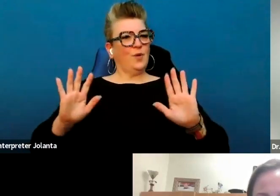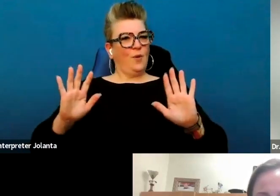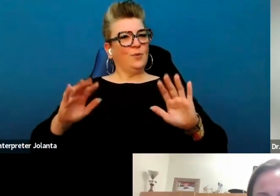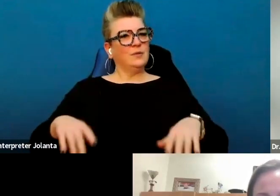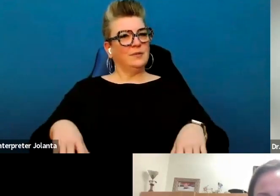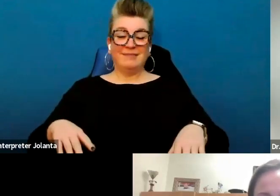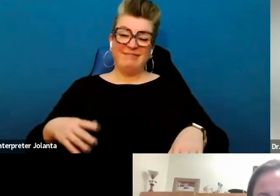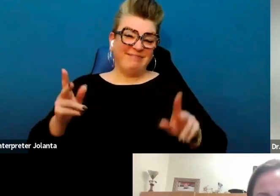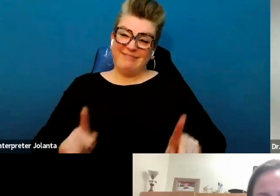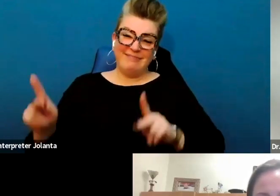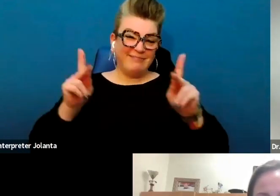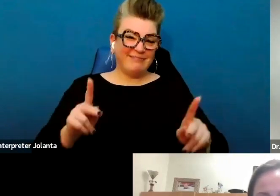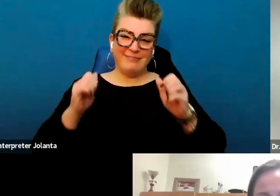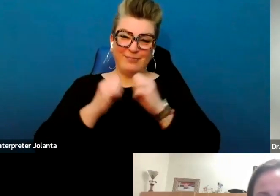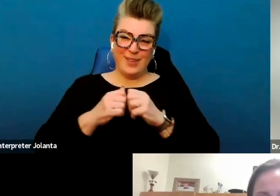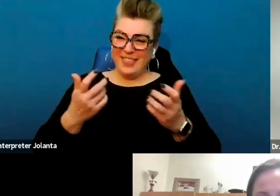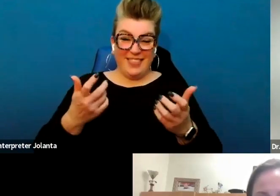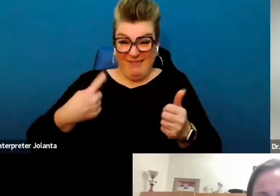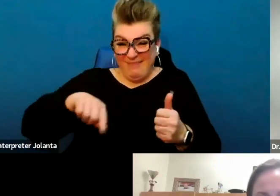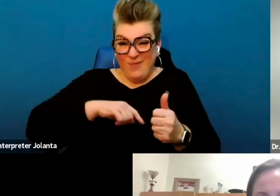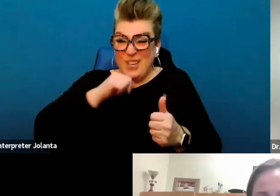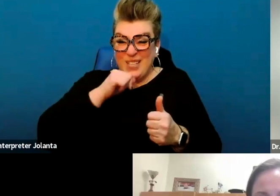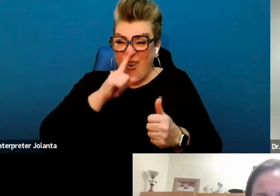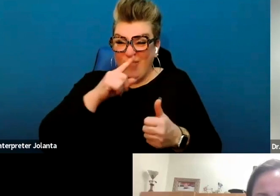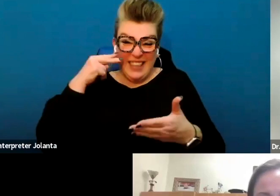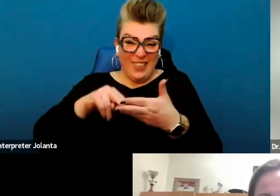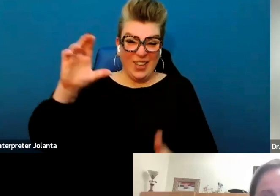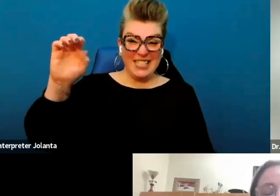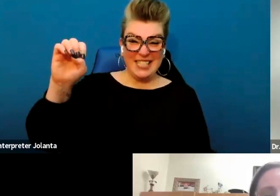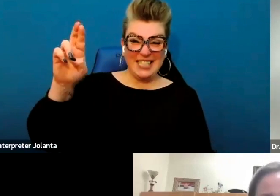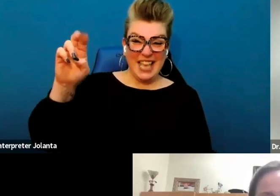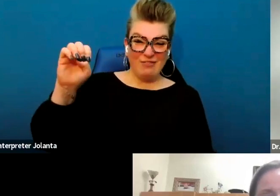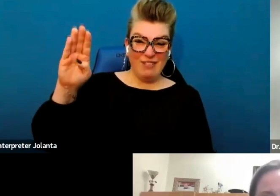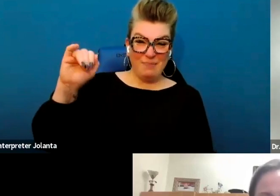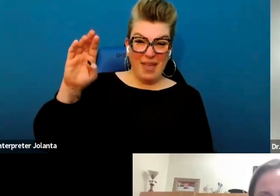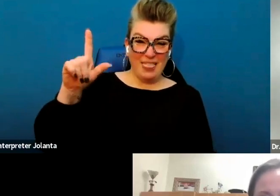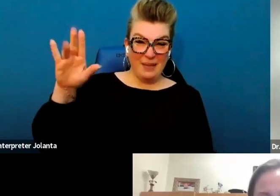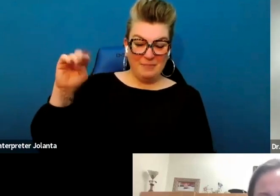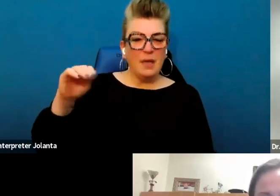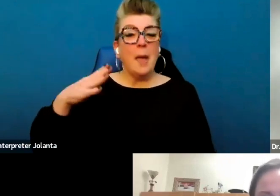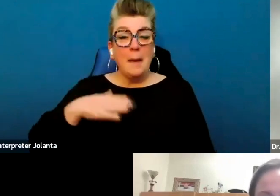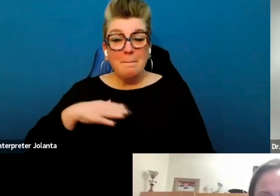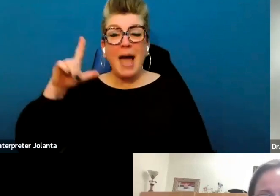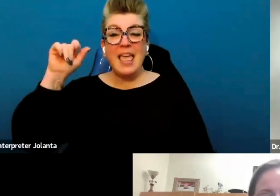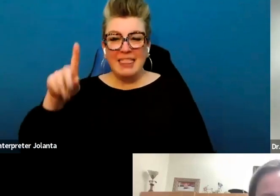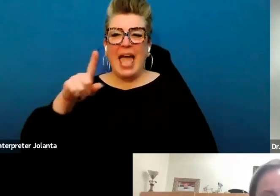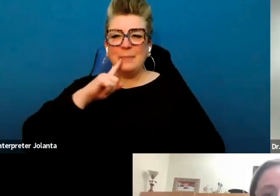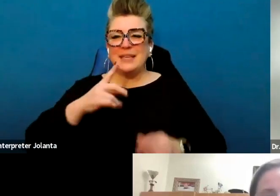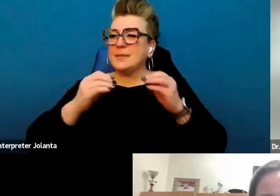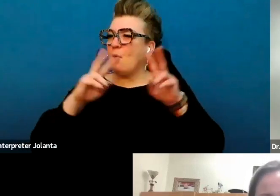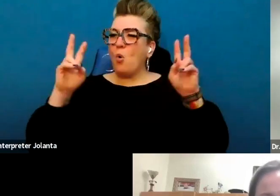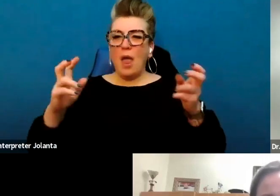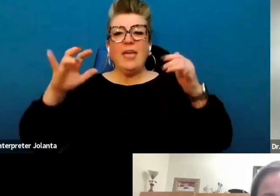Yeah, I mean, it's the same with like, we don't really look at the cerebellum. And my lab generally takes a pretty region of interest